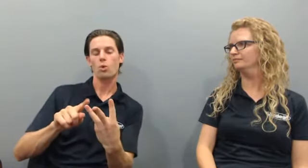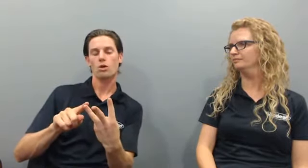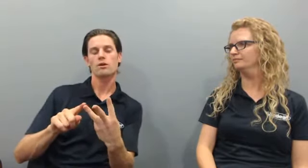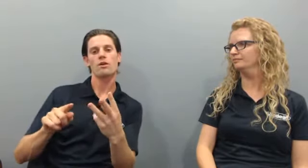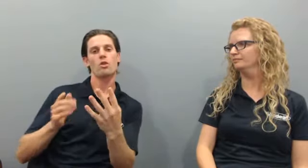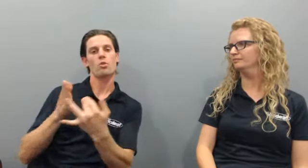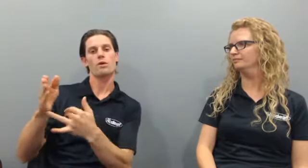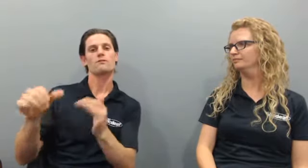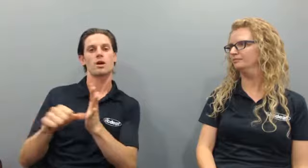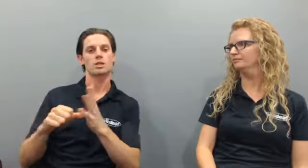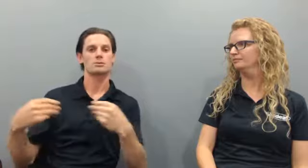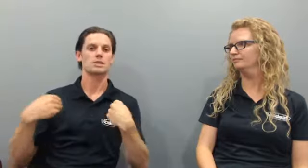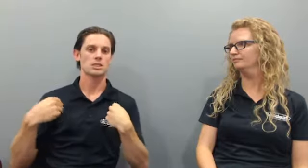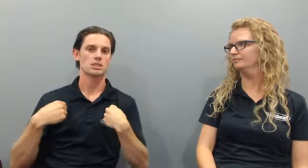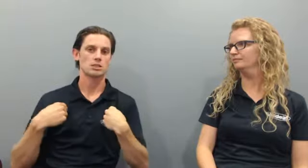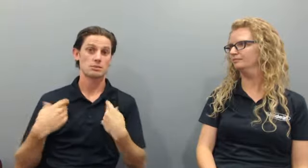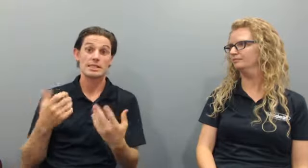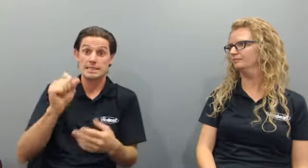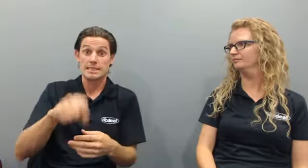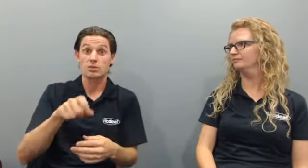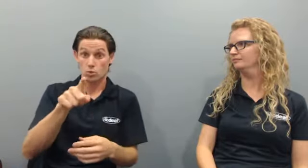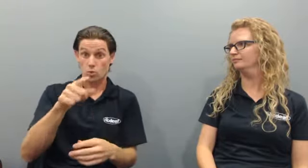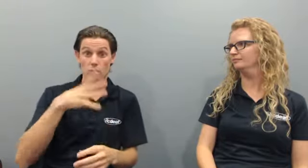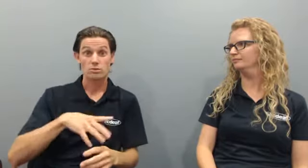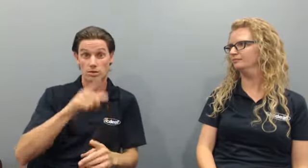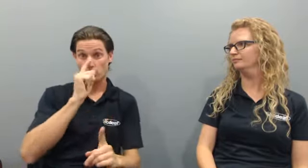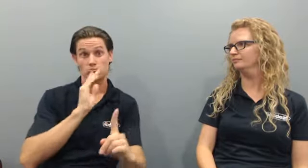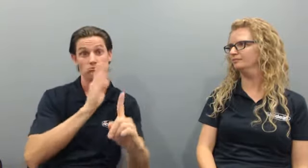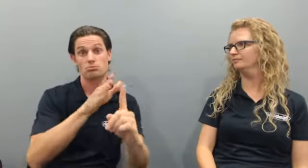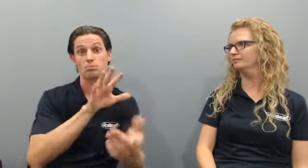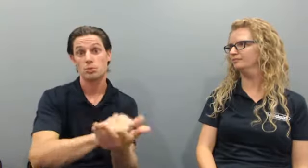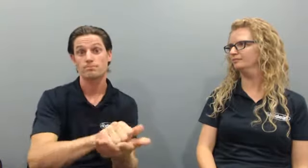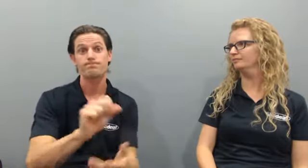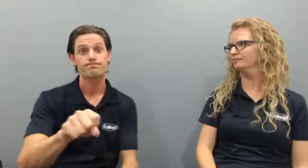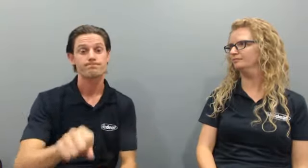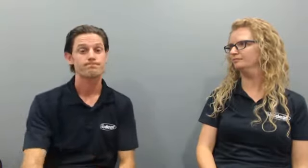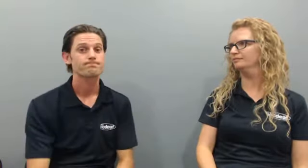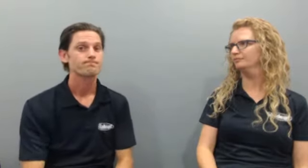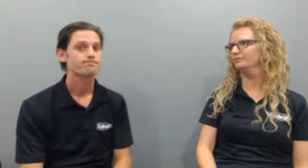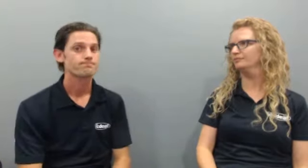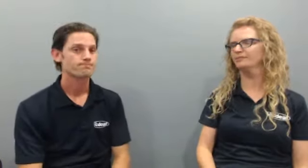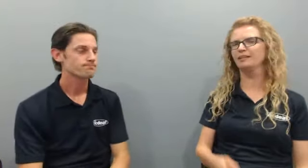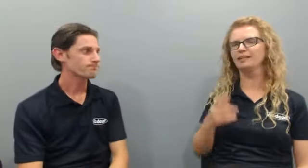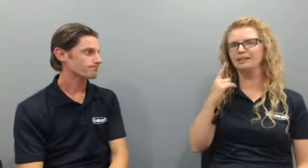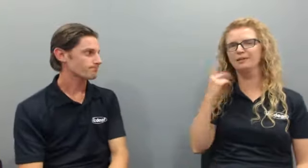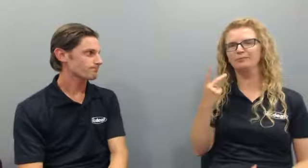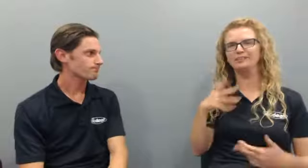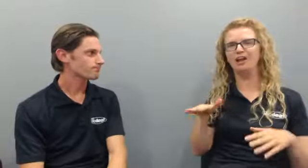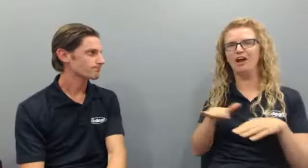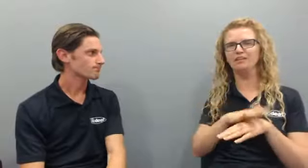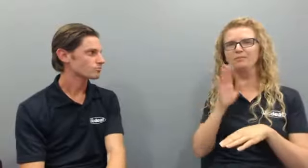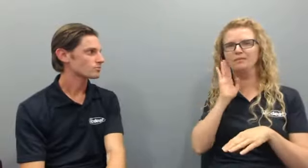funds or that they're plan managed. So if you do want to book interpreters directly, then you can do it